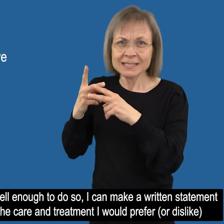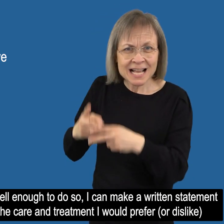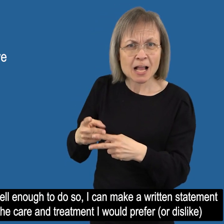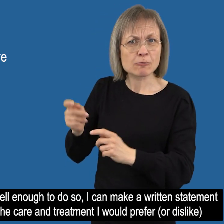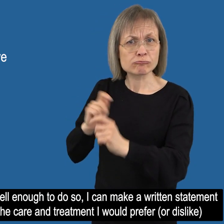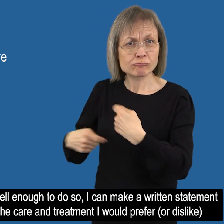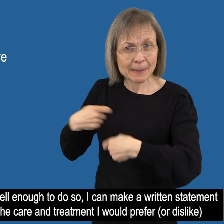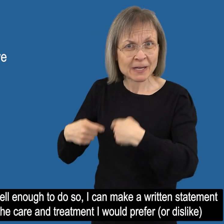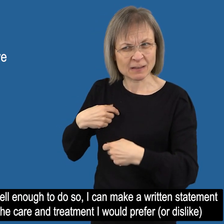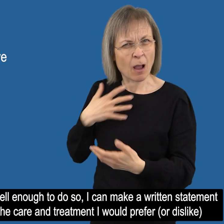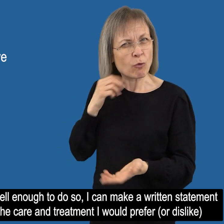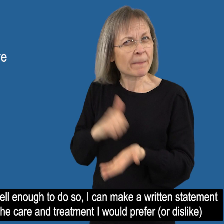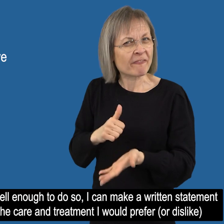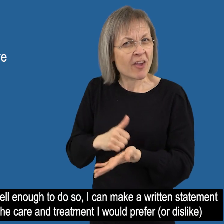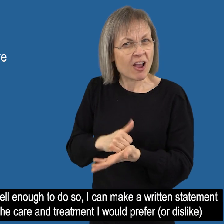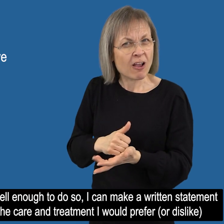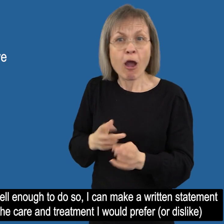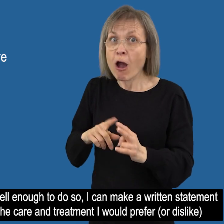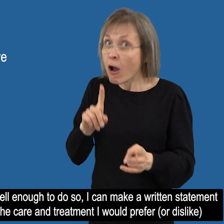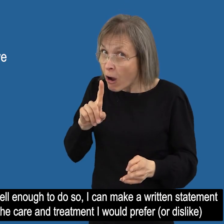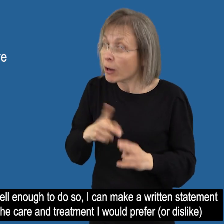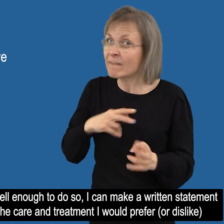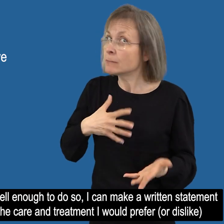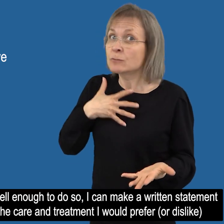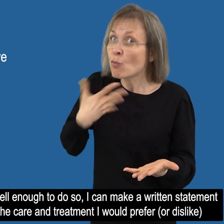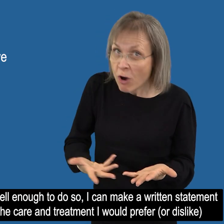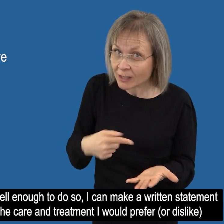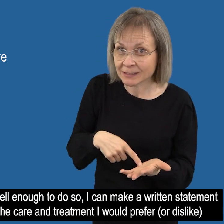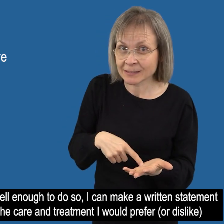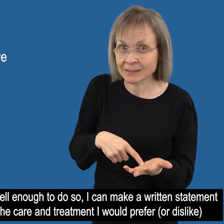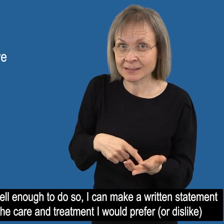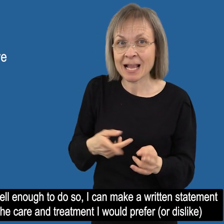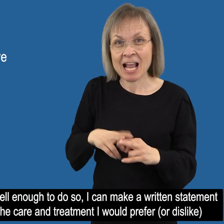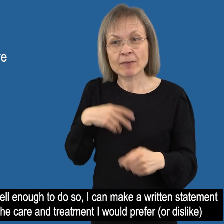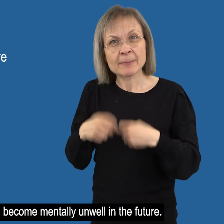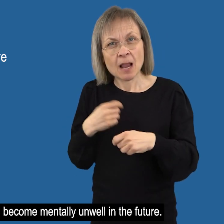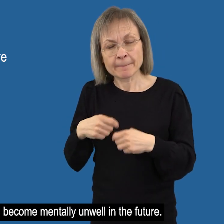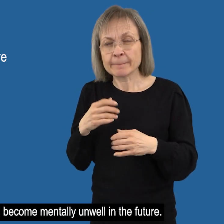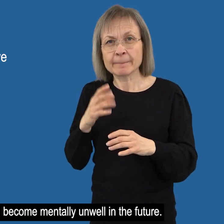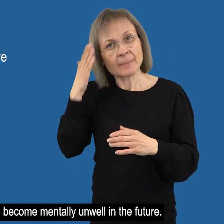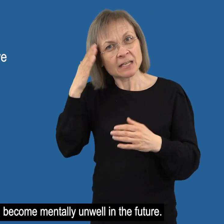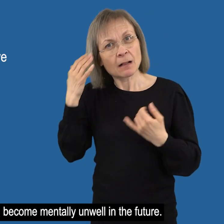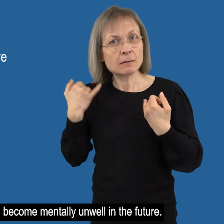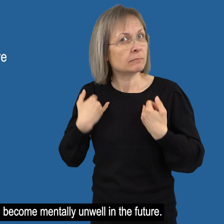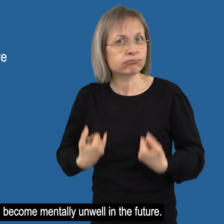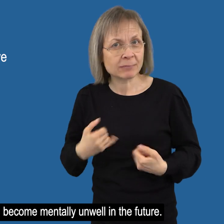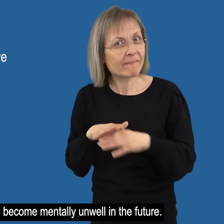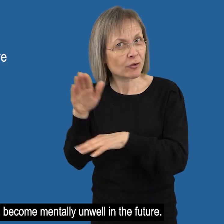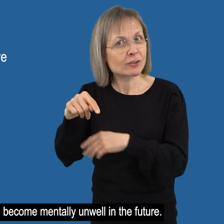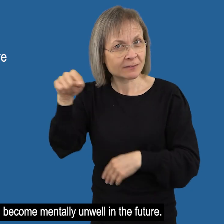or dislike if I become mentally unwell in the future. I can find out more about making an advance statement on